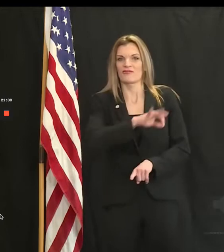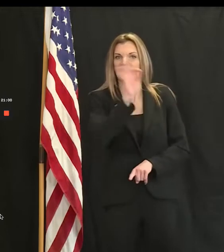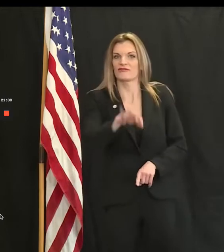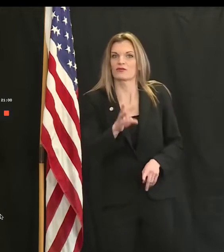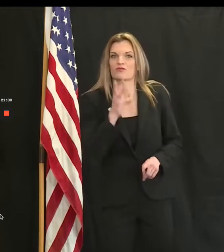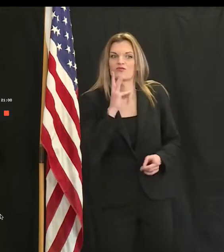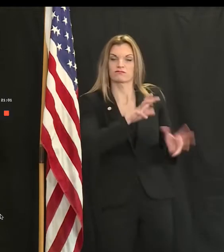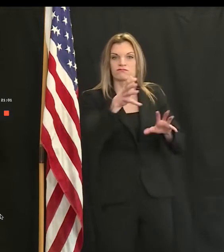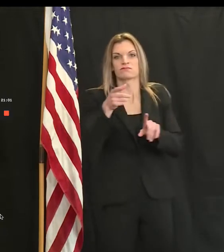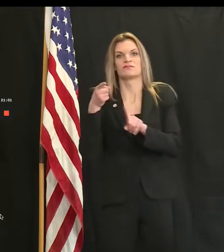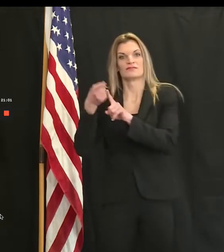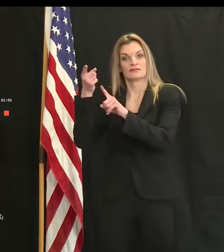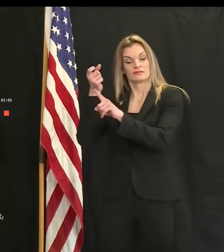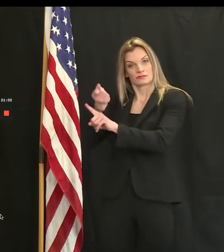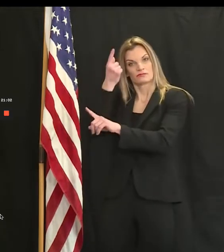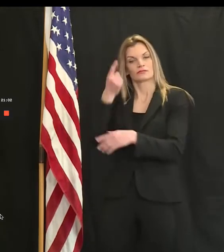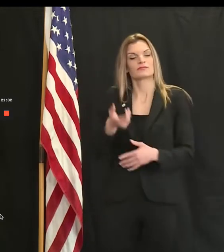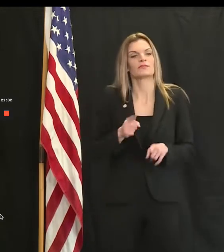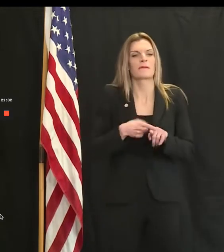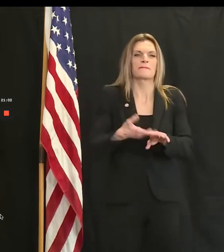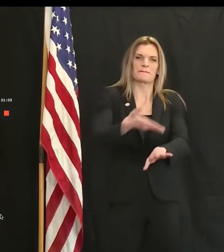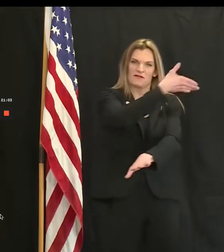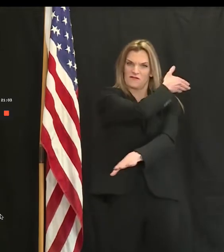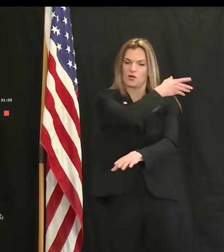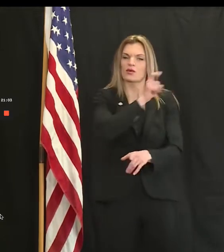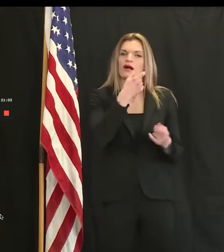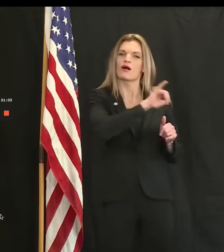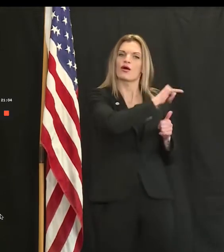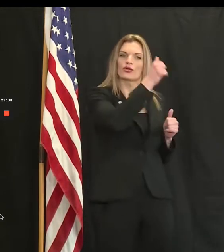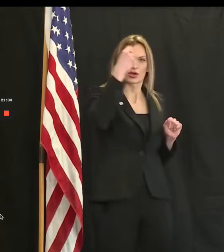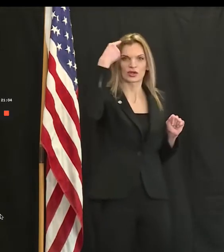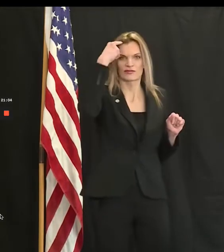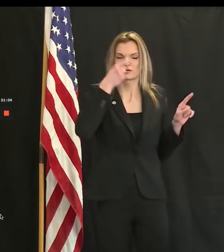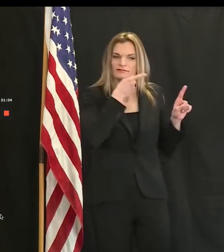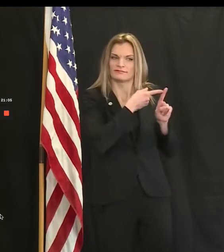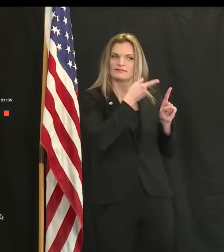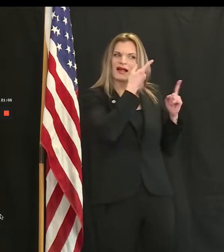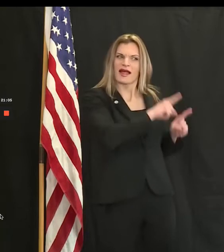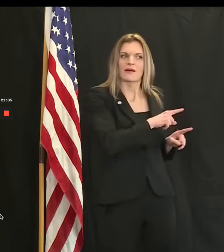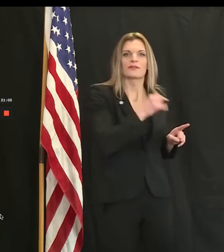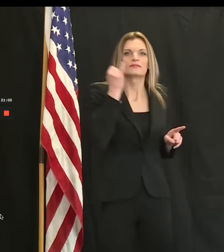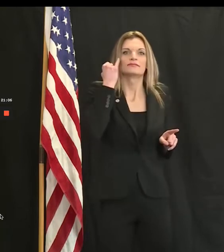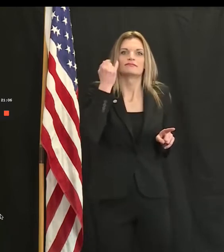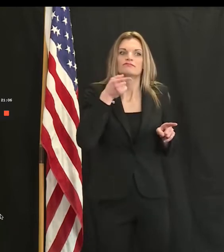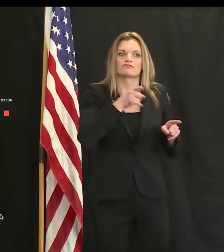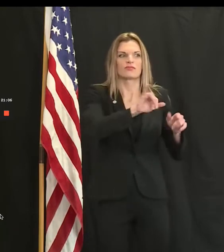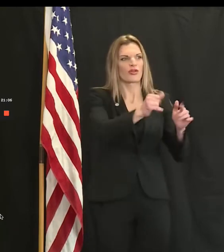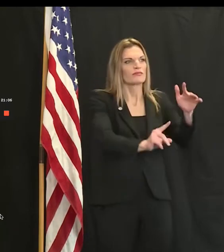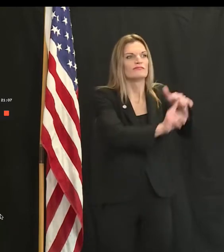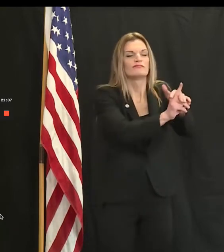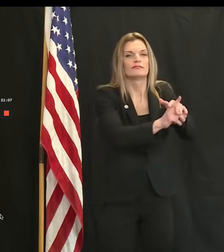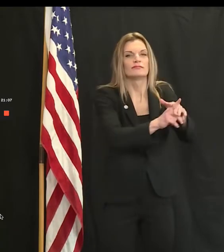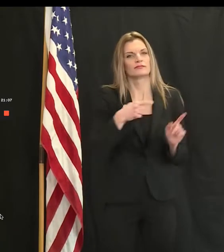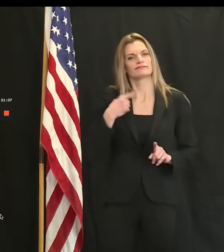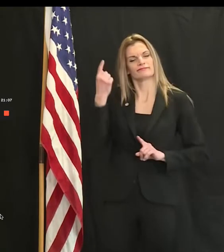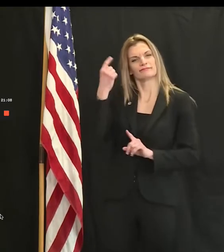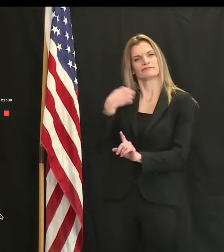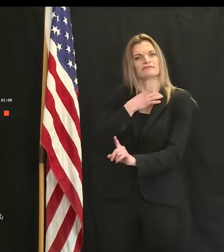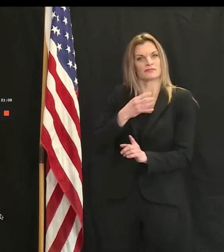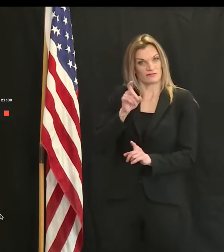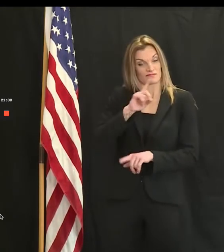governor made a wrong call and people got hurt? I know you can't discuss specifics, but I was wondering if you could elaborate on the willful